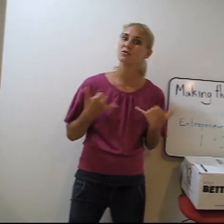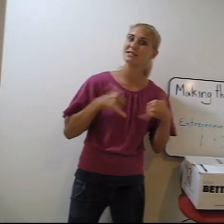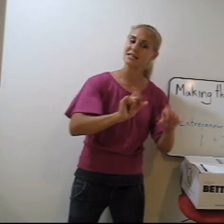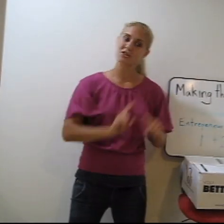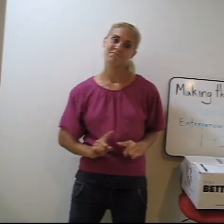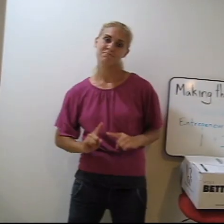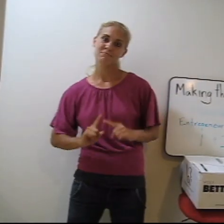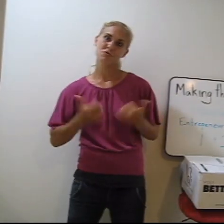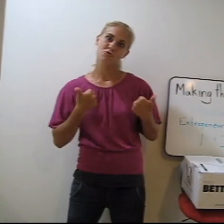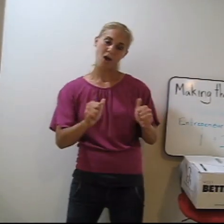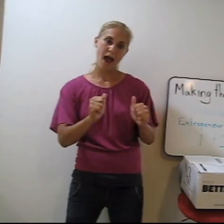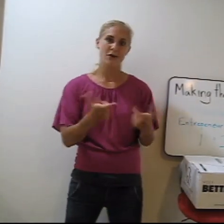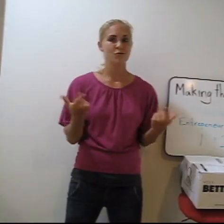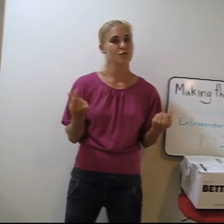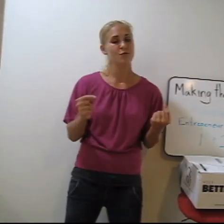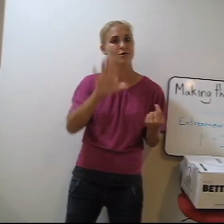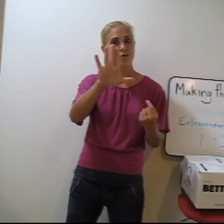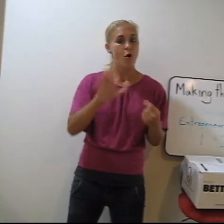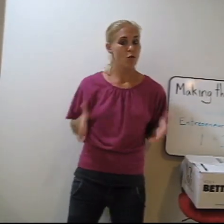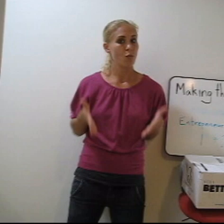your way and thus mess it all up.